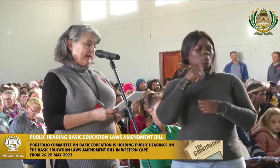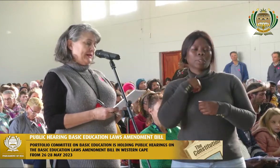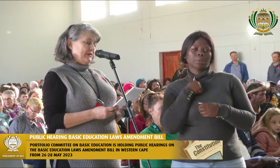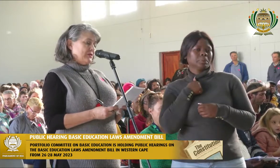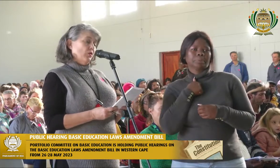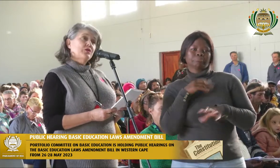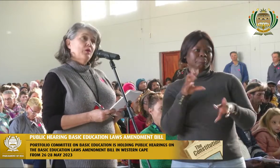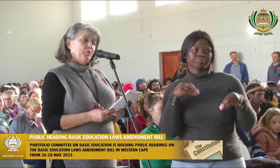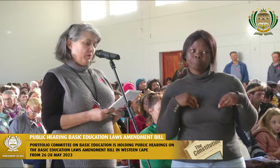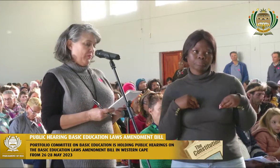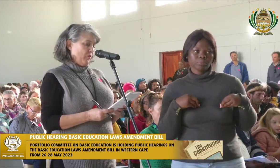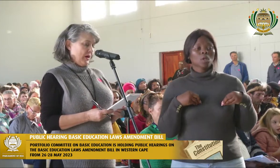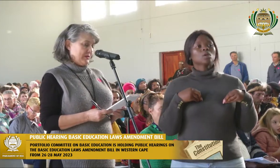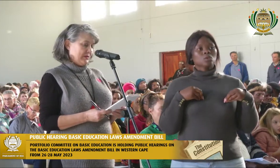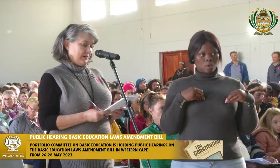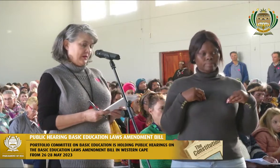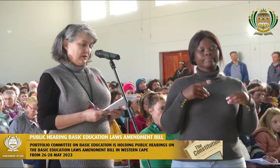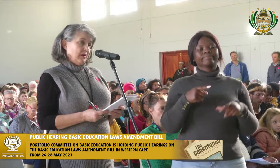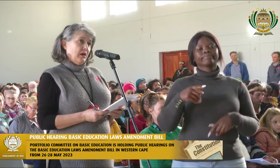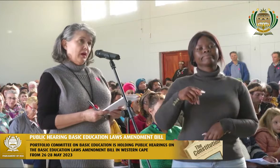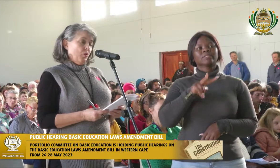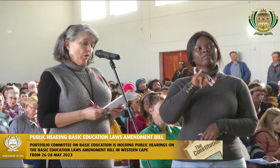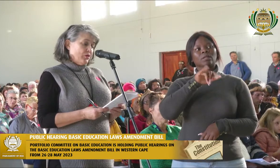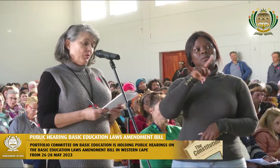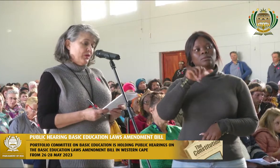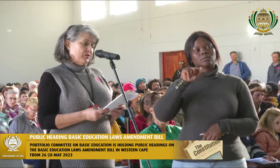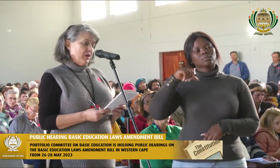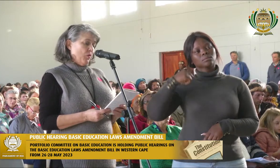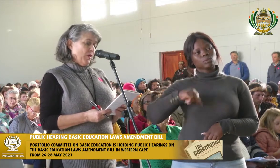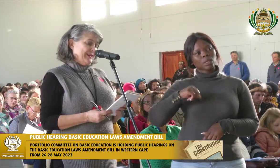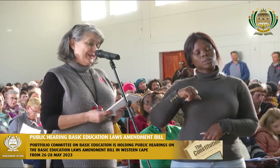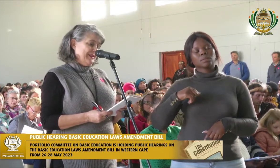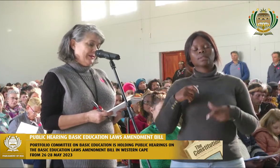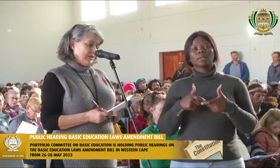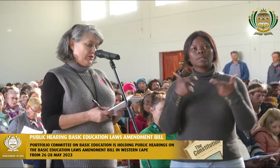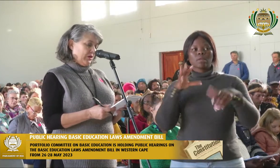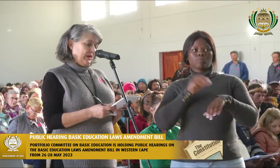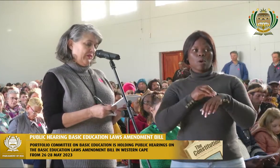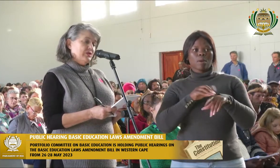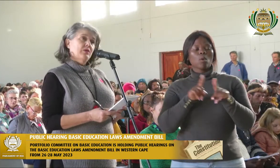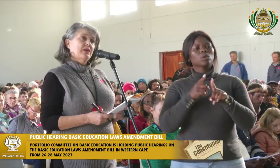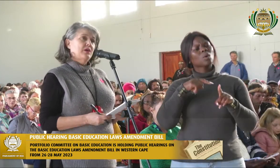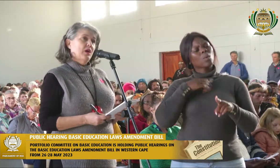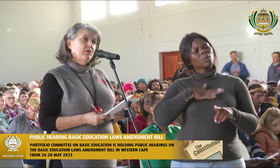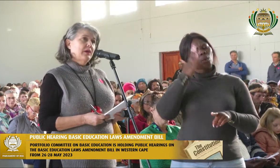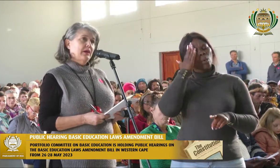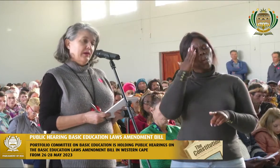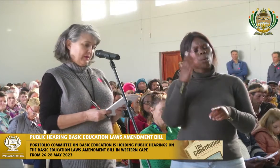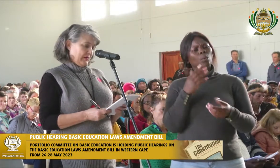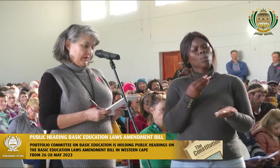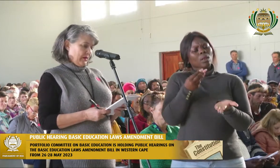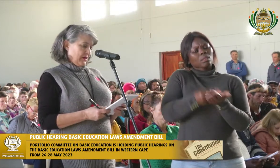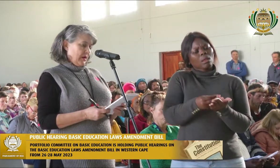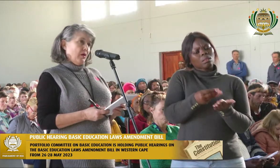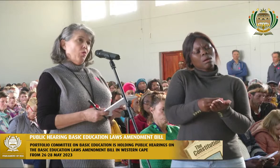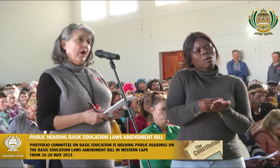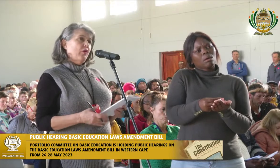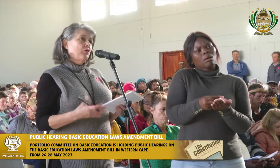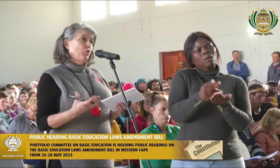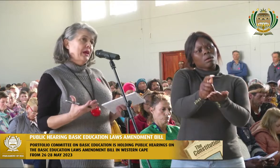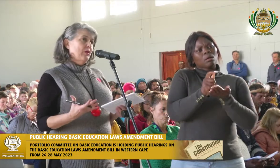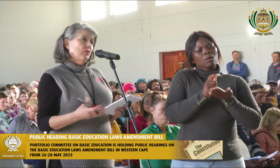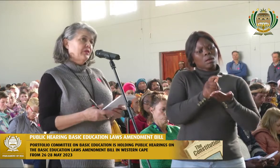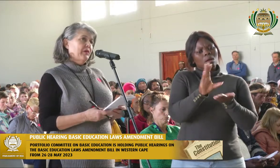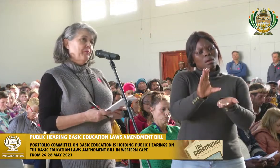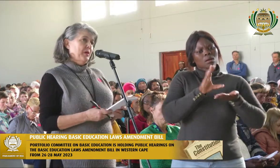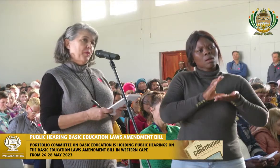of municipalities is also a problem for us. We also want to know why tenders is not given to us locally. Why